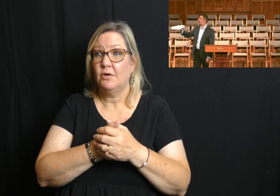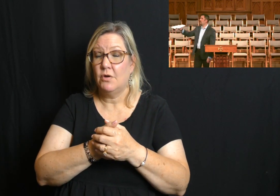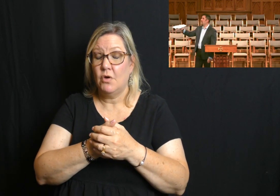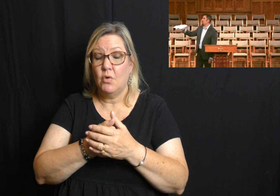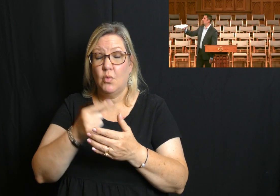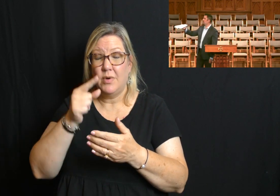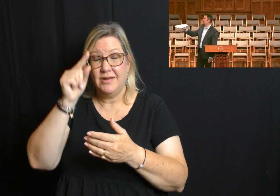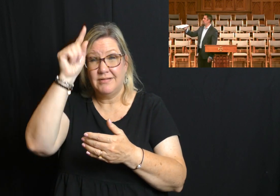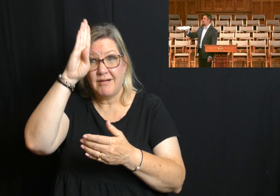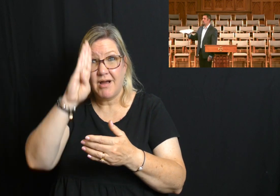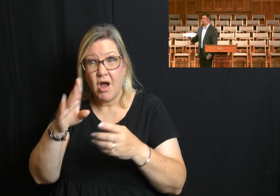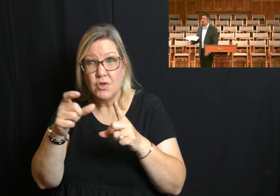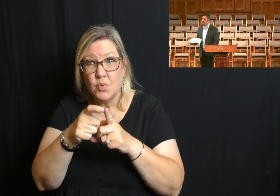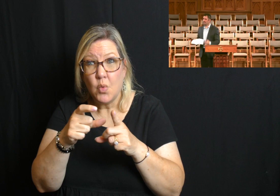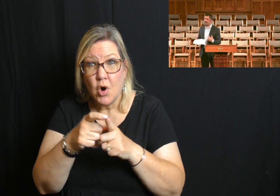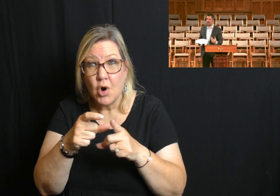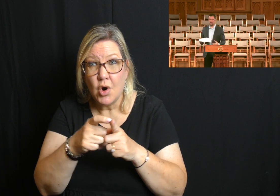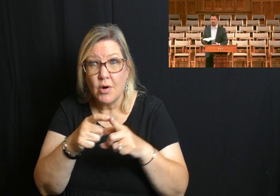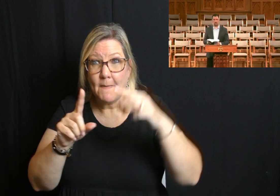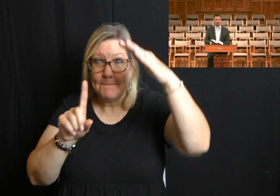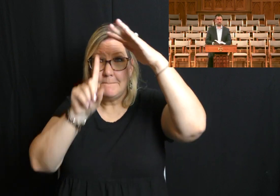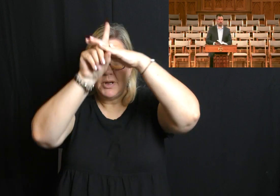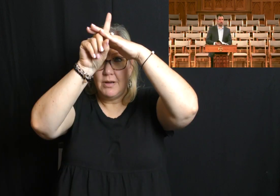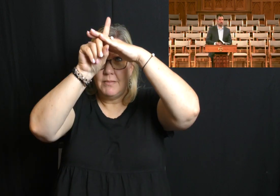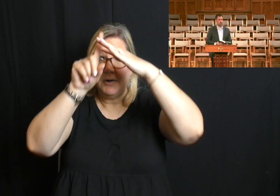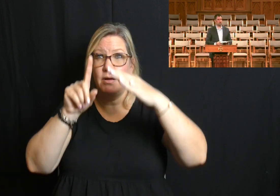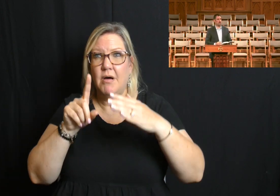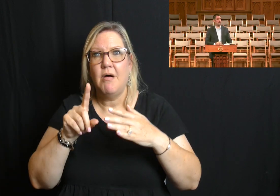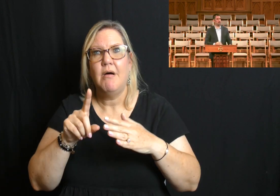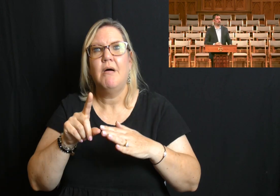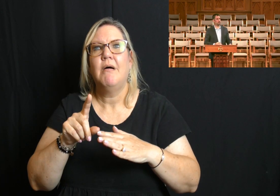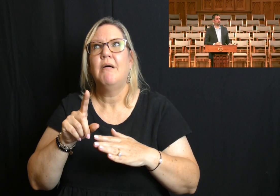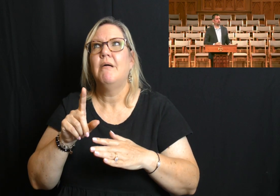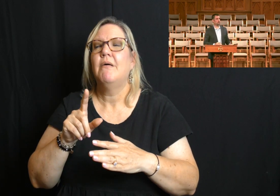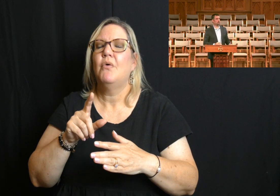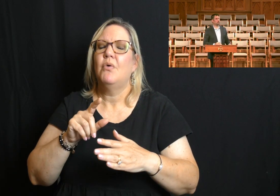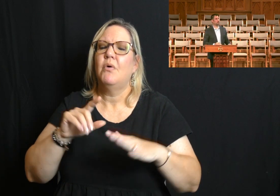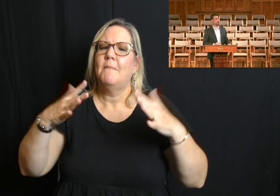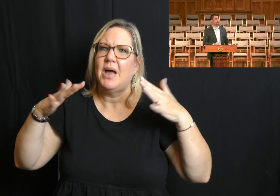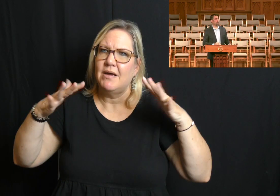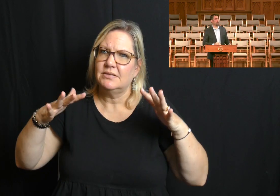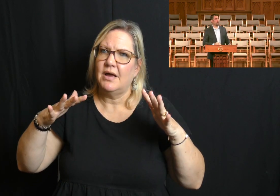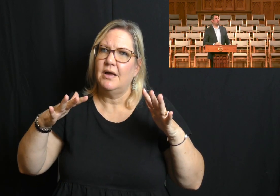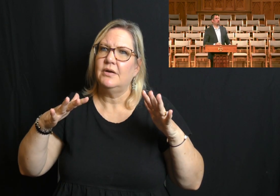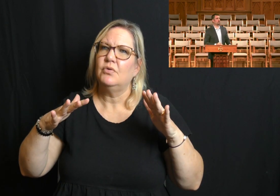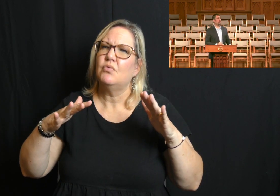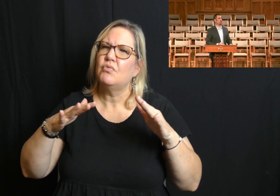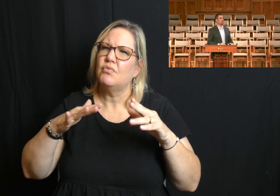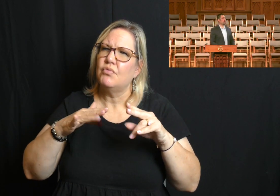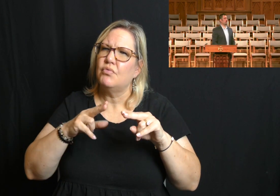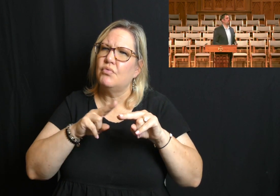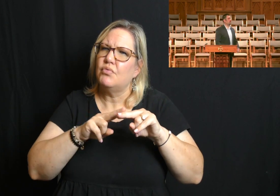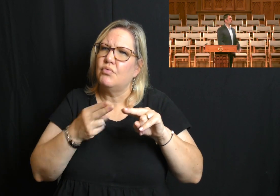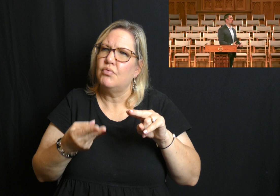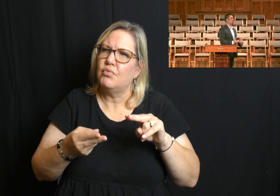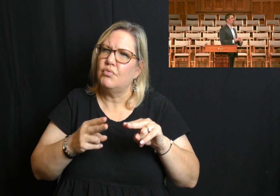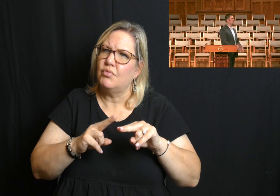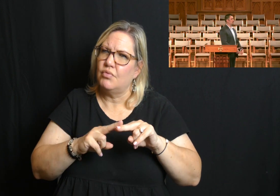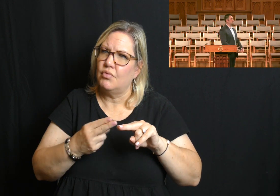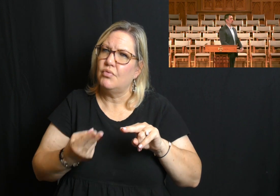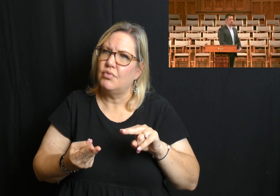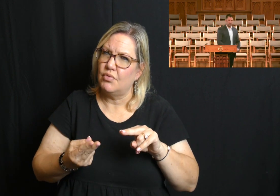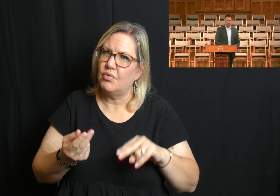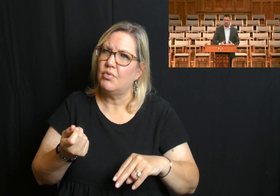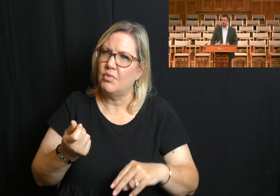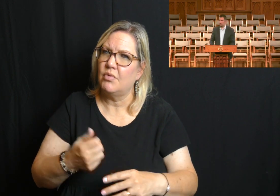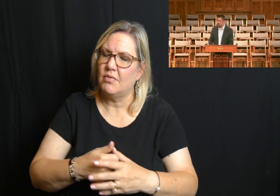of God came to me, my anxiety seems to subside. A lot of times we try to muscle through